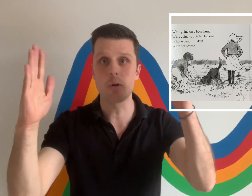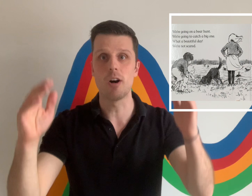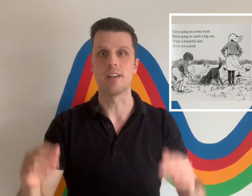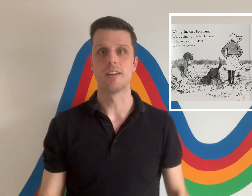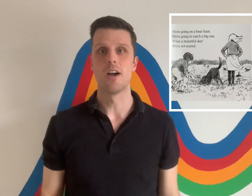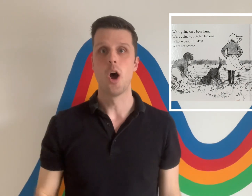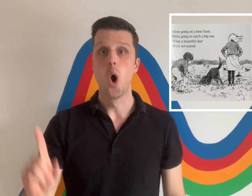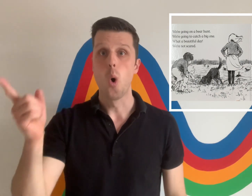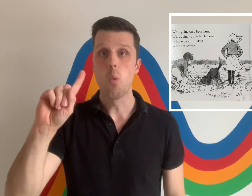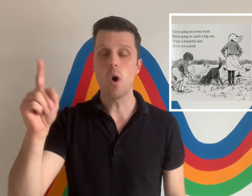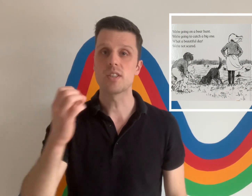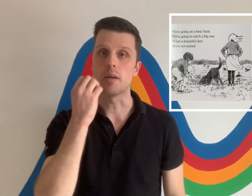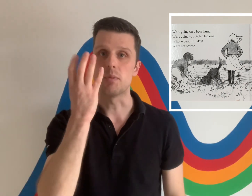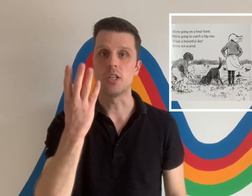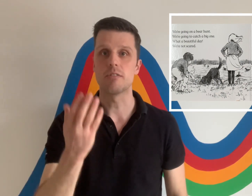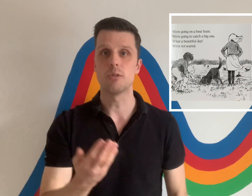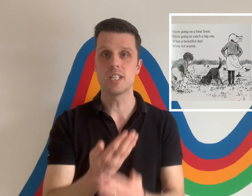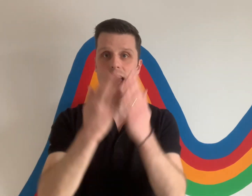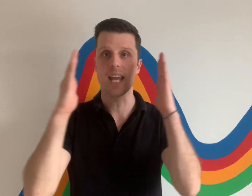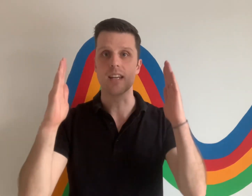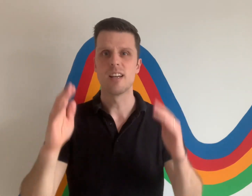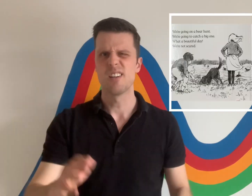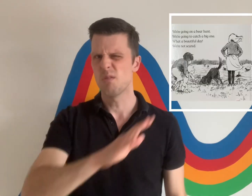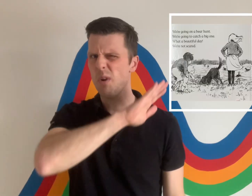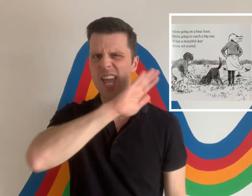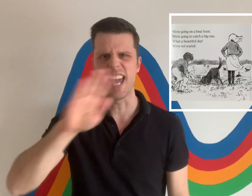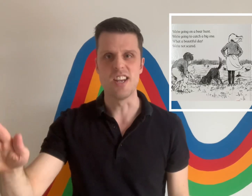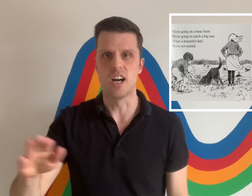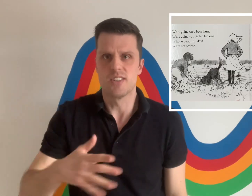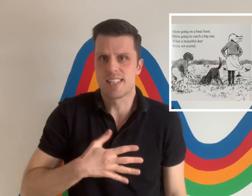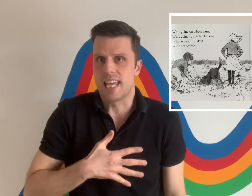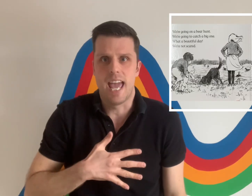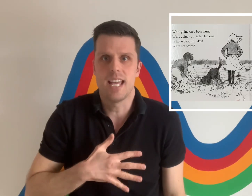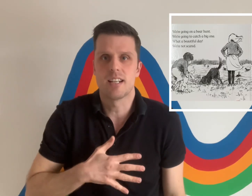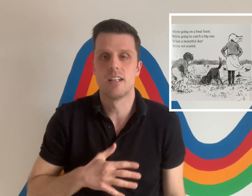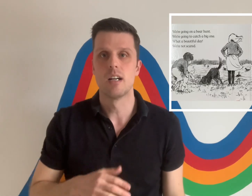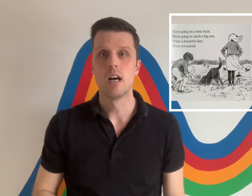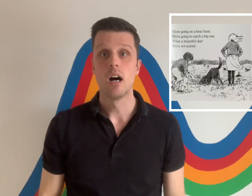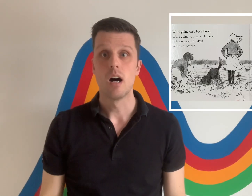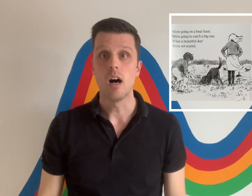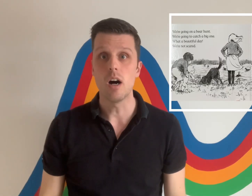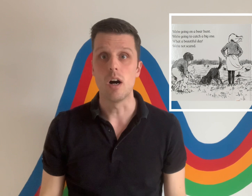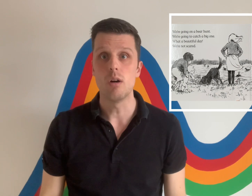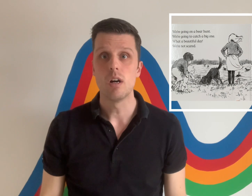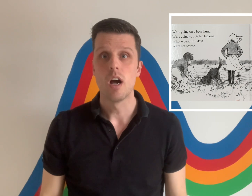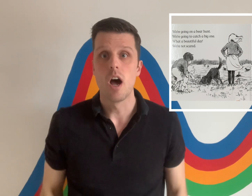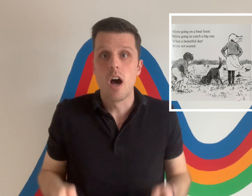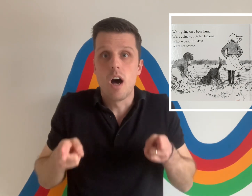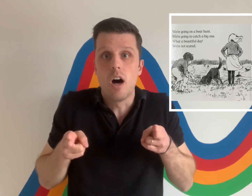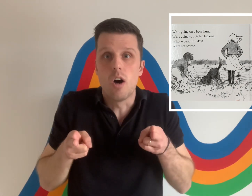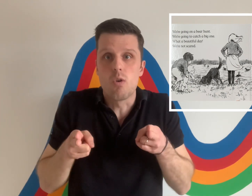one. What a beautiful day. We're not scared. Uh-oh, a